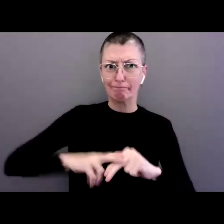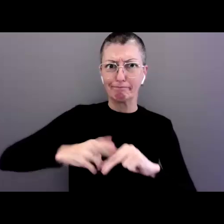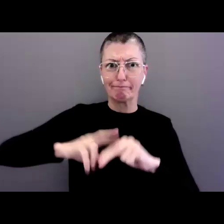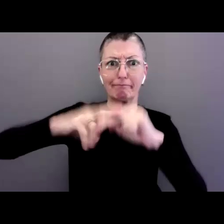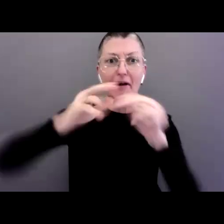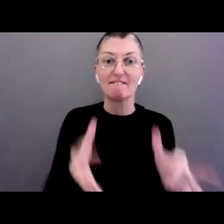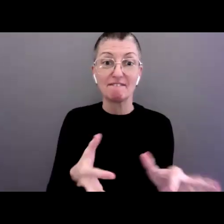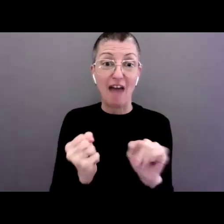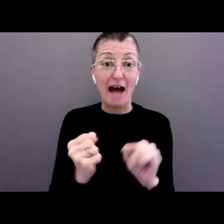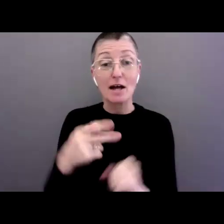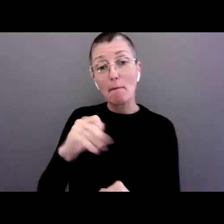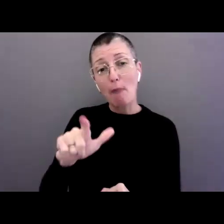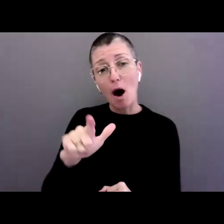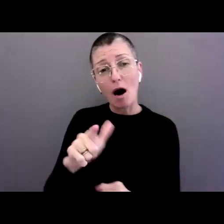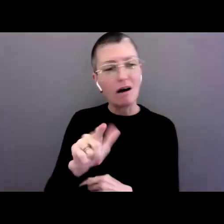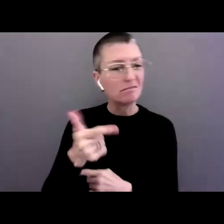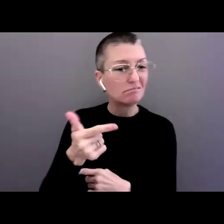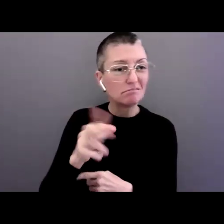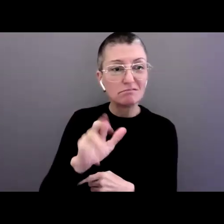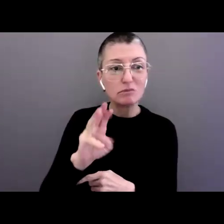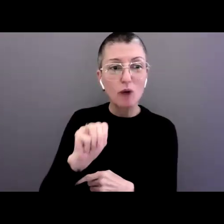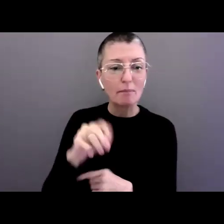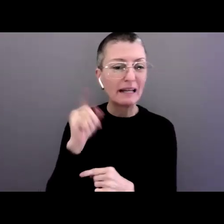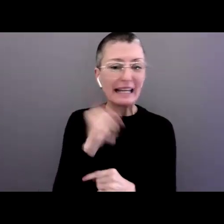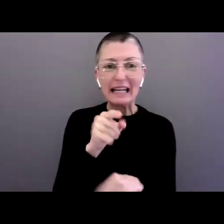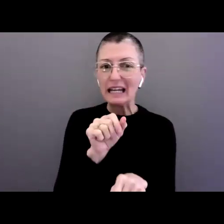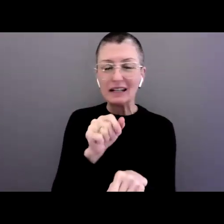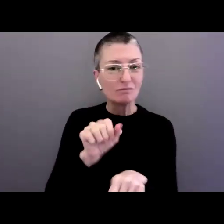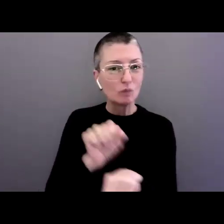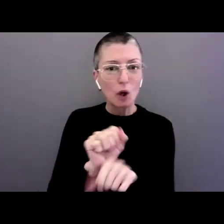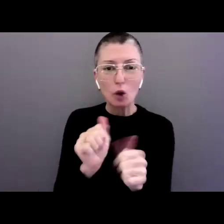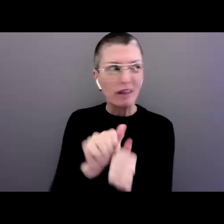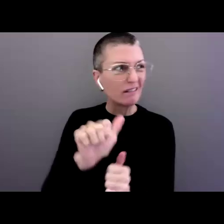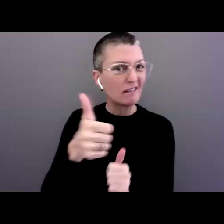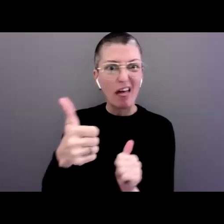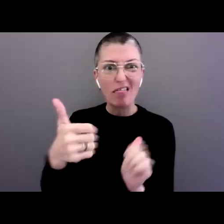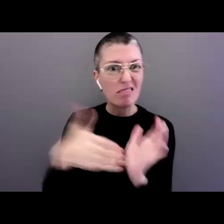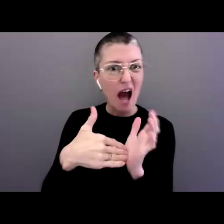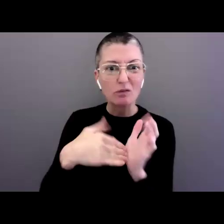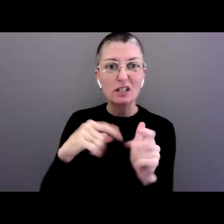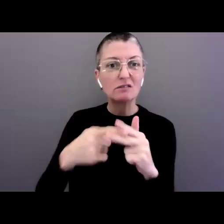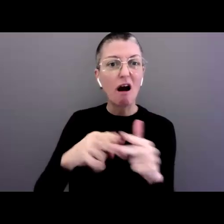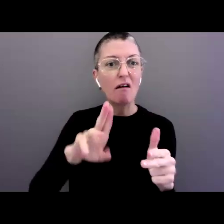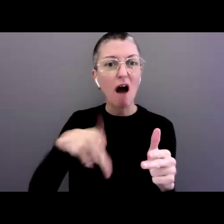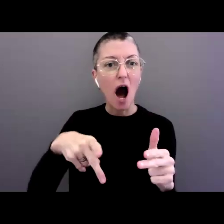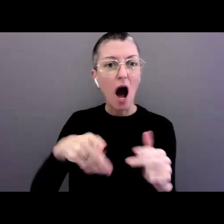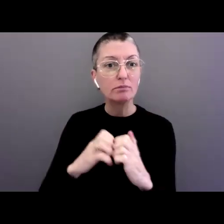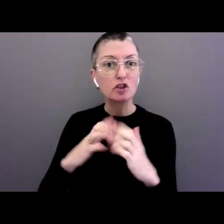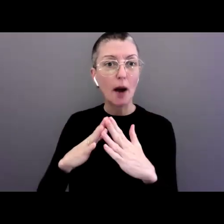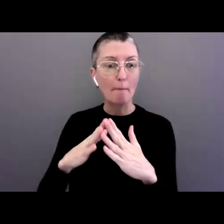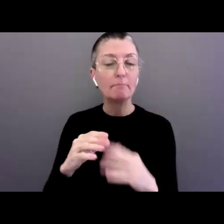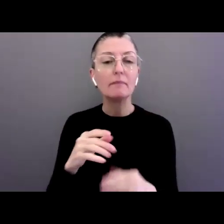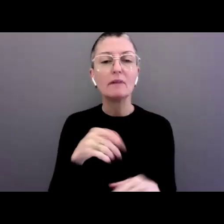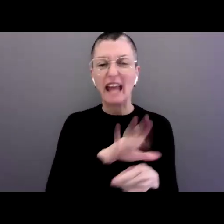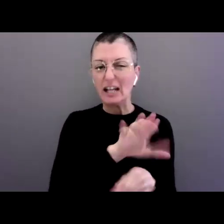while he's worked with, I want to say 10,000 startups in his career. And he said, we encourage every